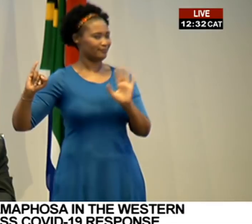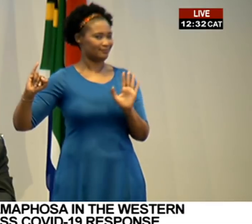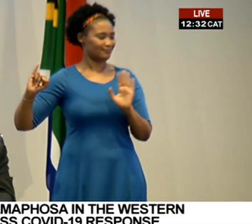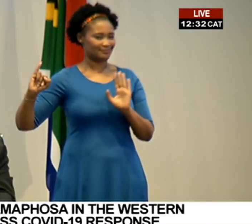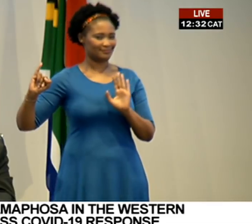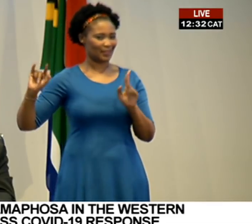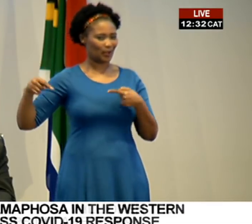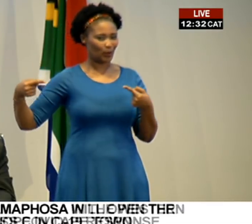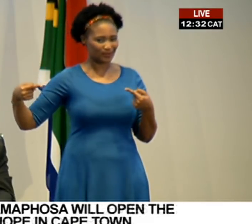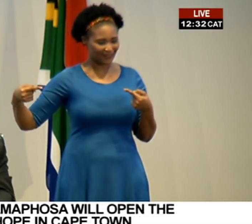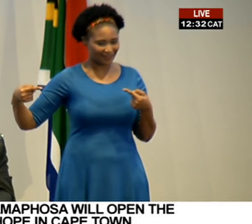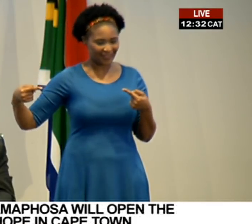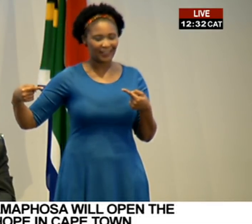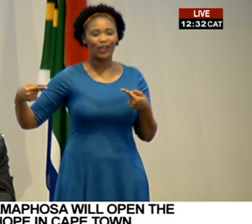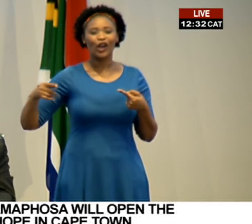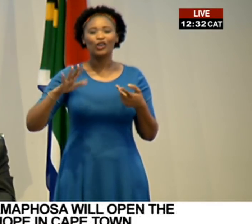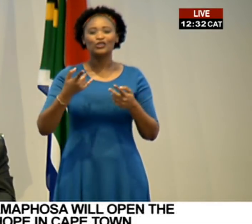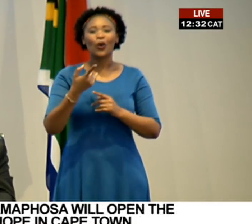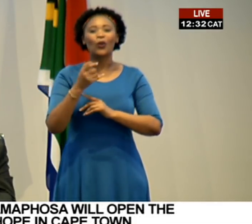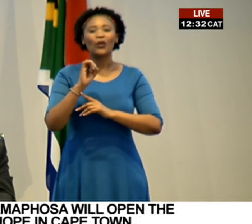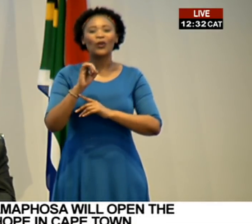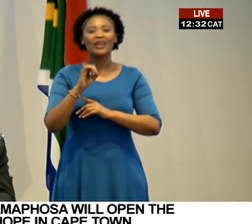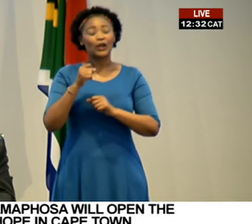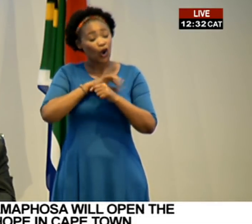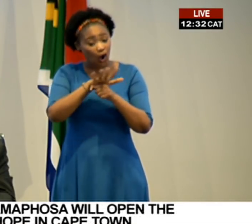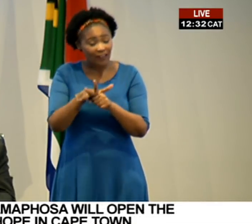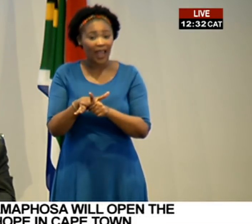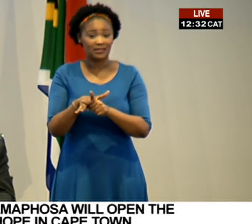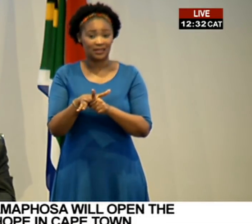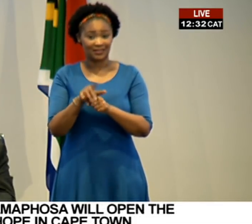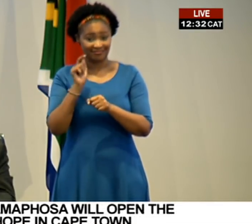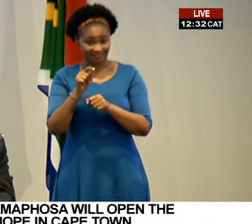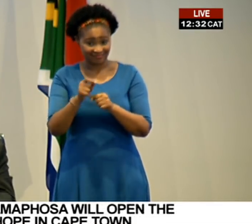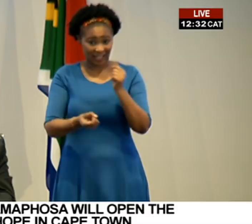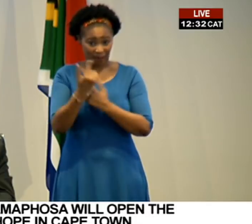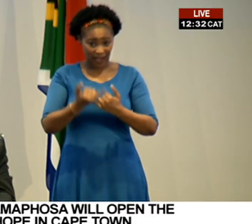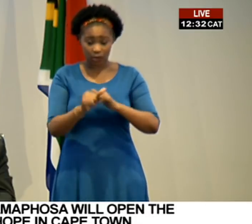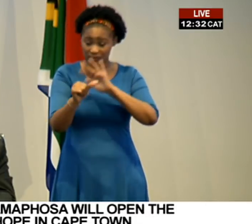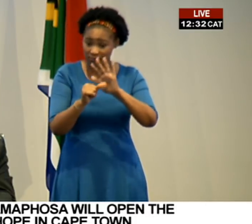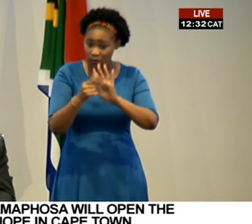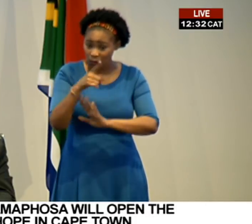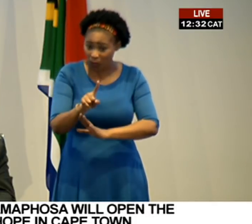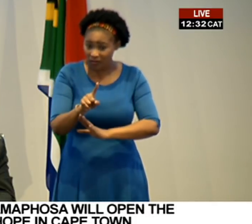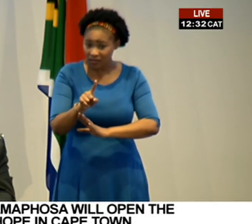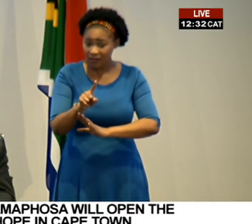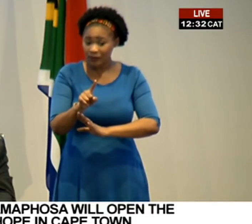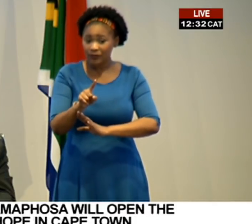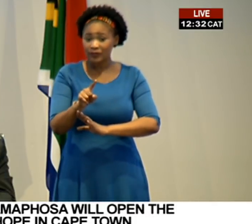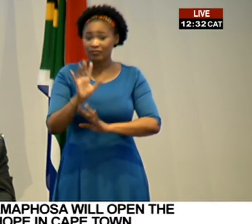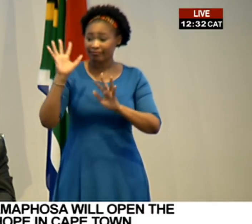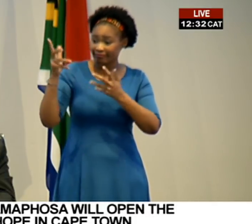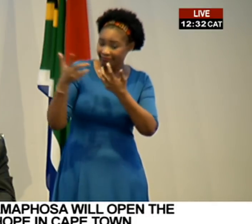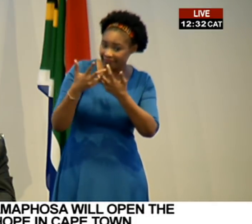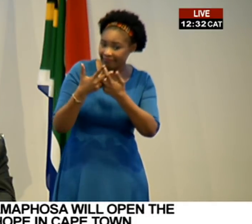path. And as we face COVID-19, it is very important that that cooperation is